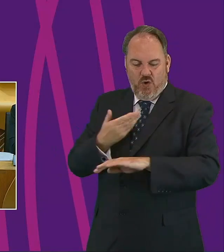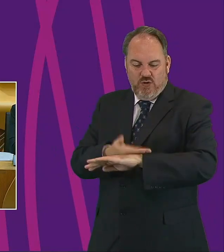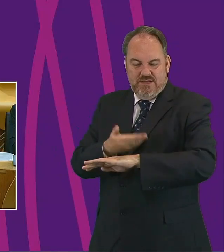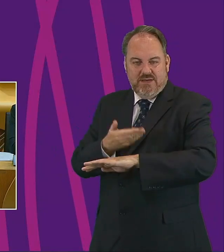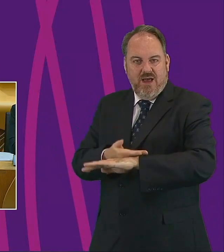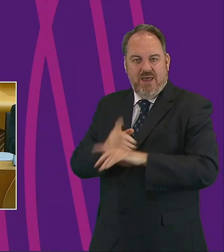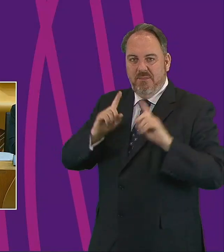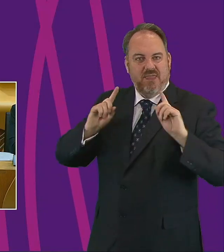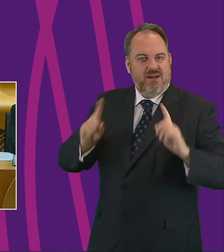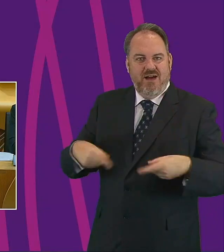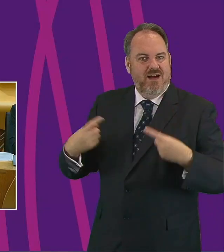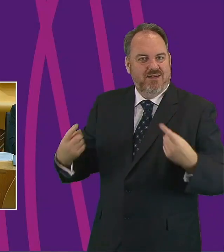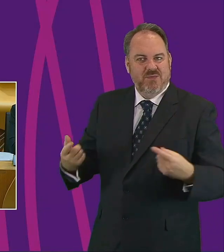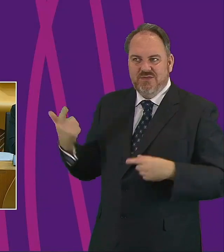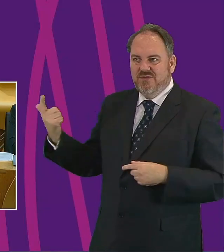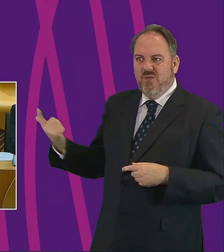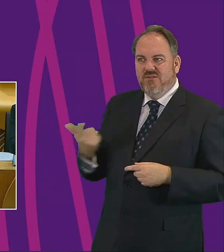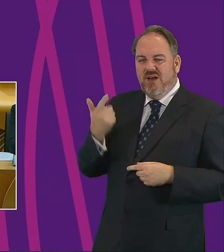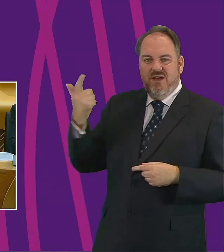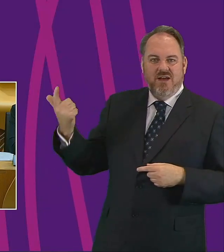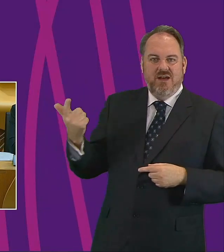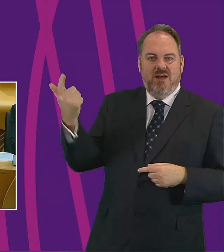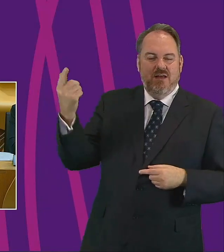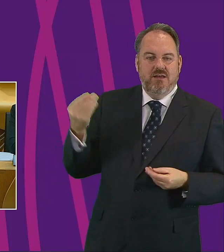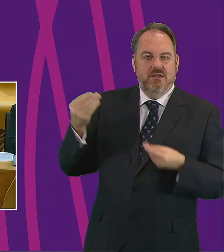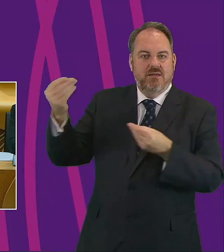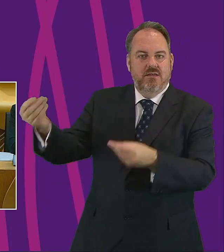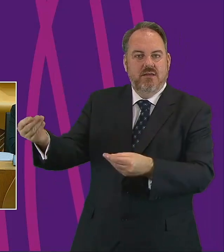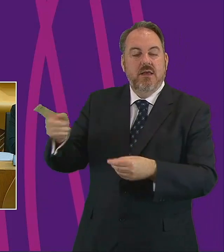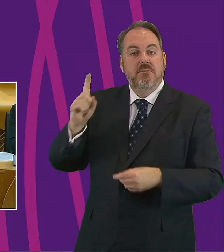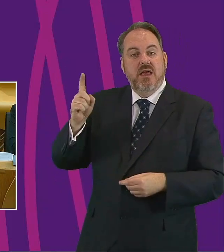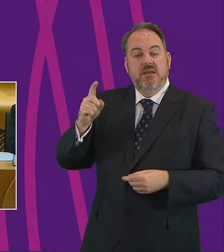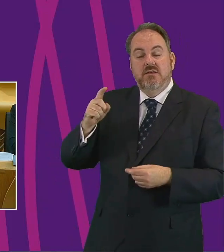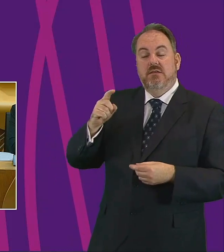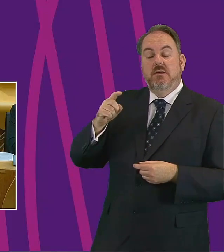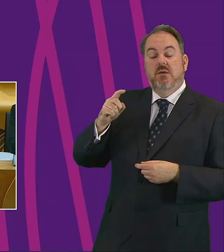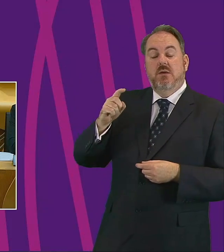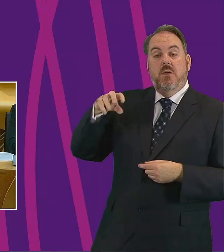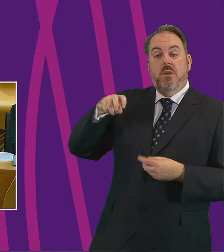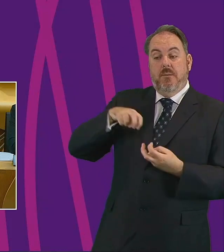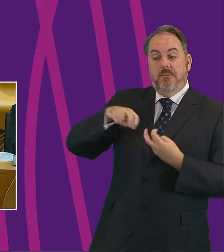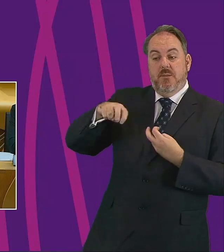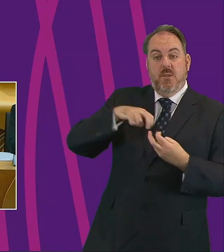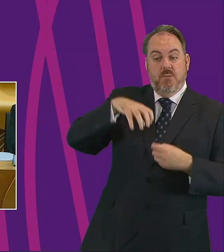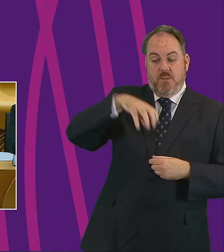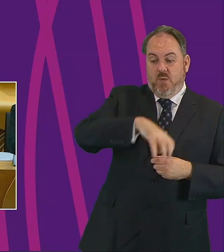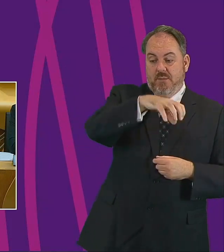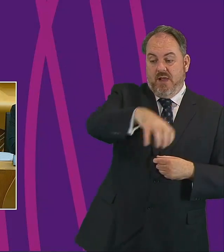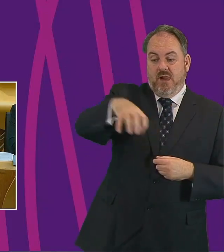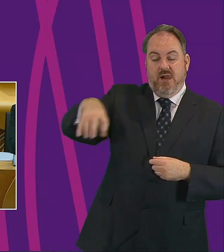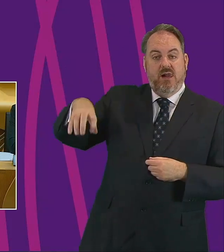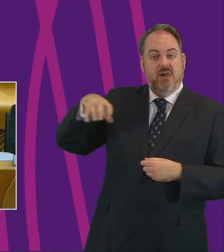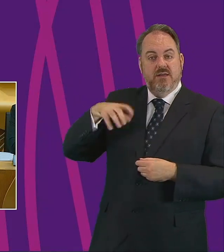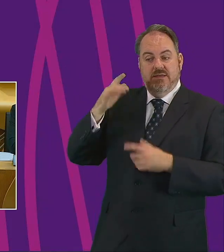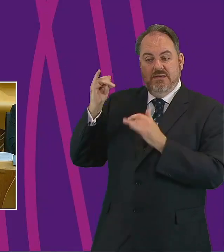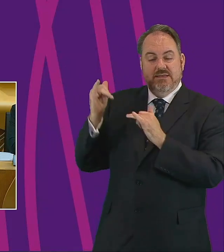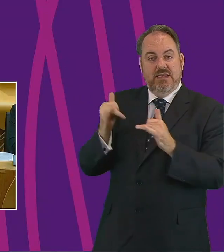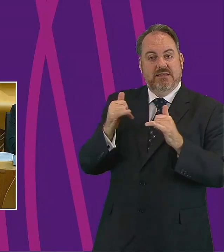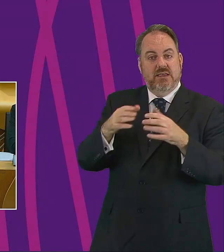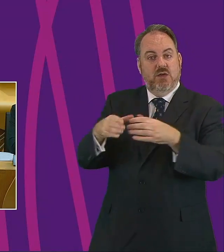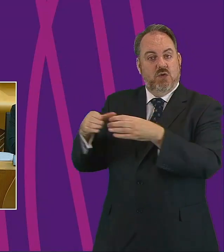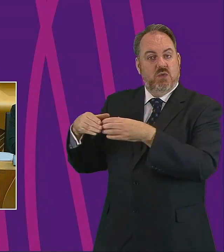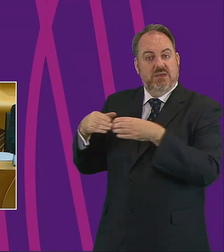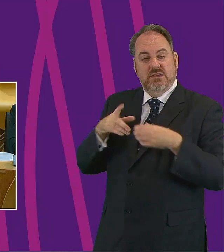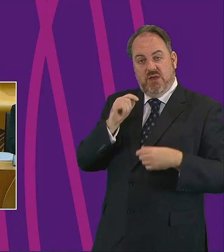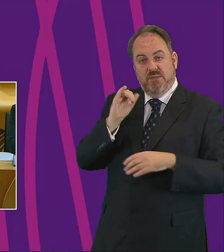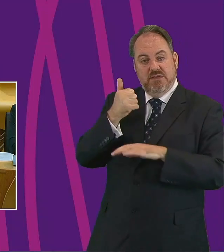manner. She went on to say that current locations for mobile testing units in Oban, Dornoch, Fort William, Ullapoke, Newsey,